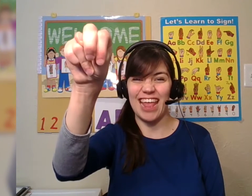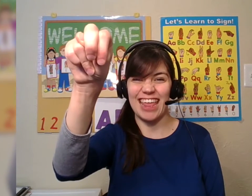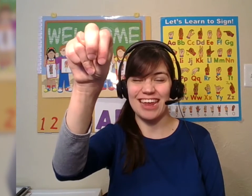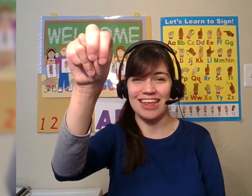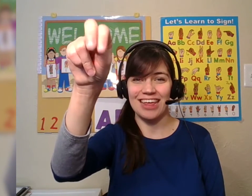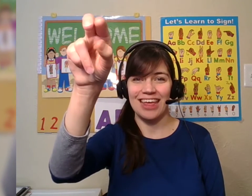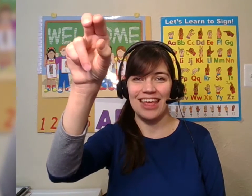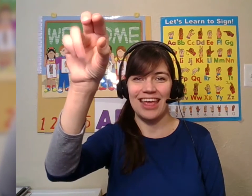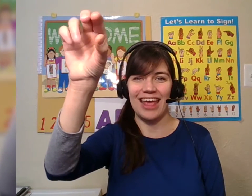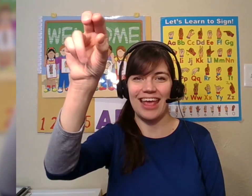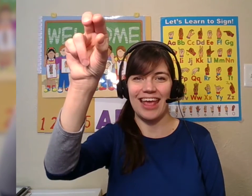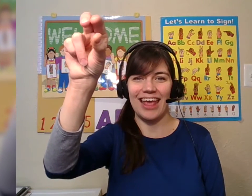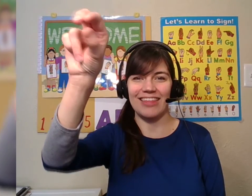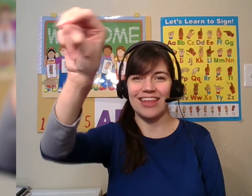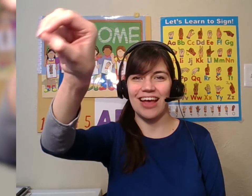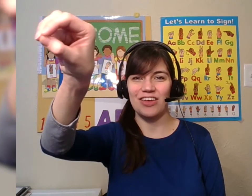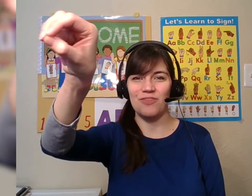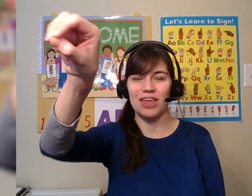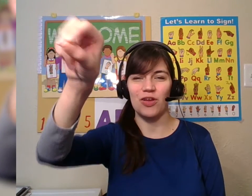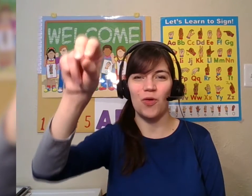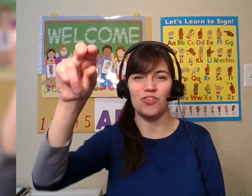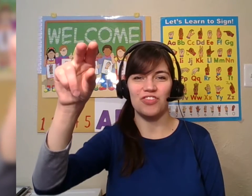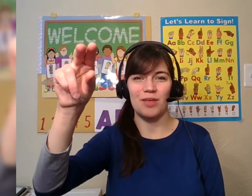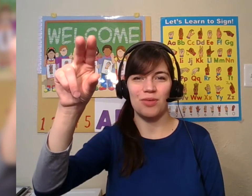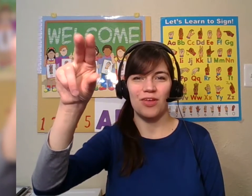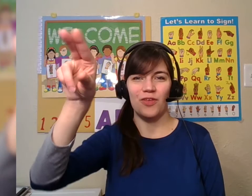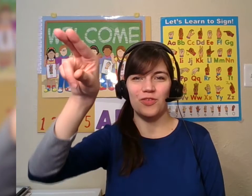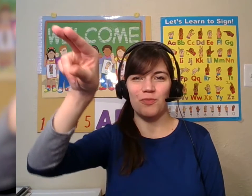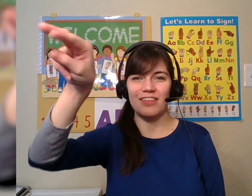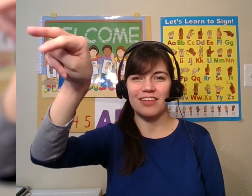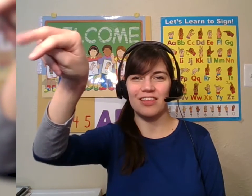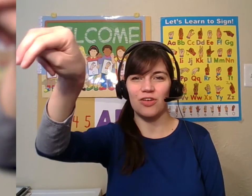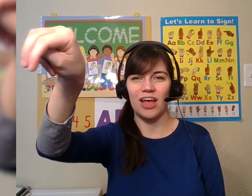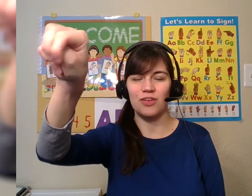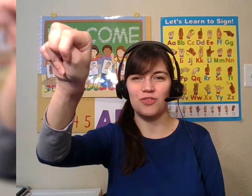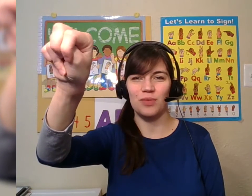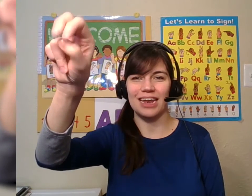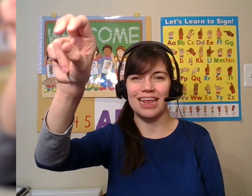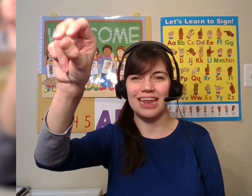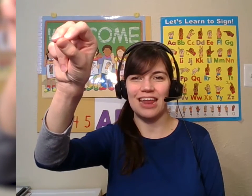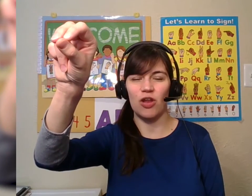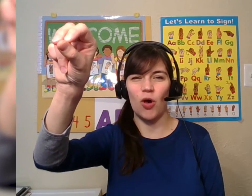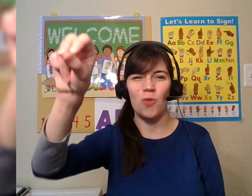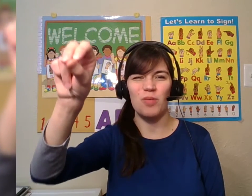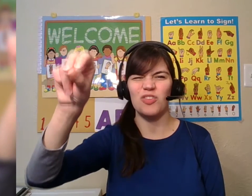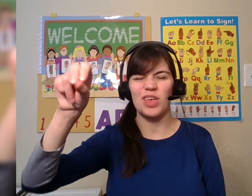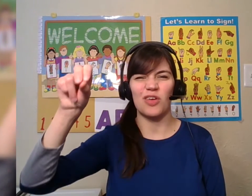N and then kind of make an O shape. So basically you're kind of doing an N and an O, but doing it